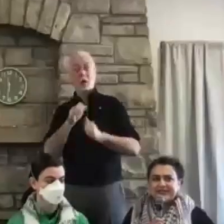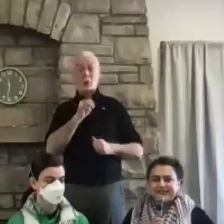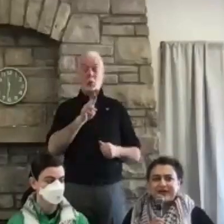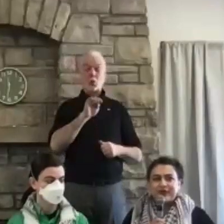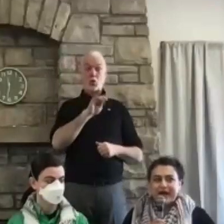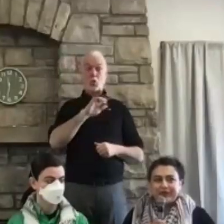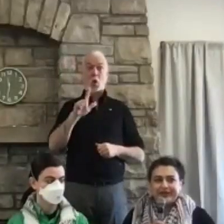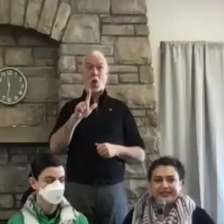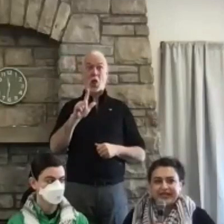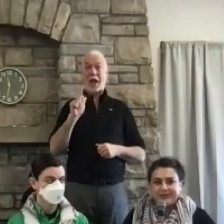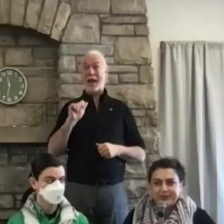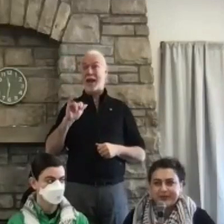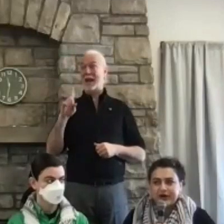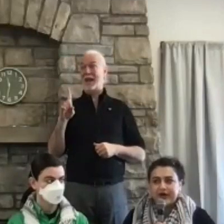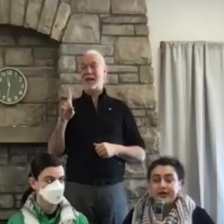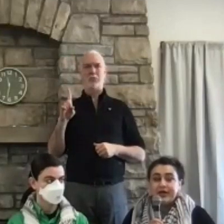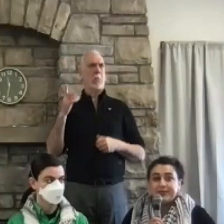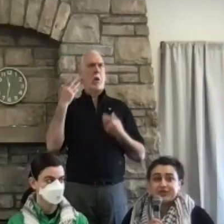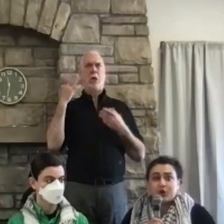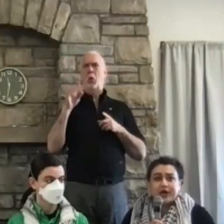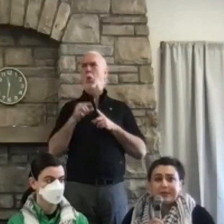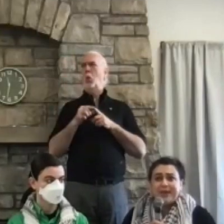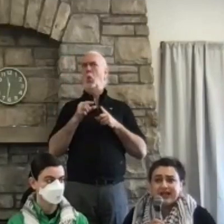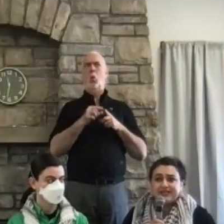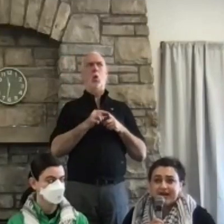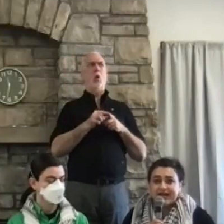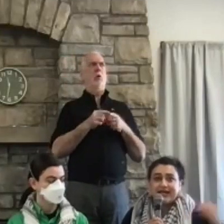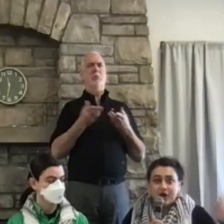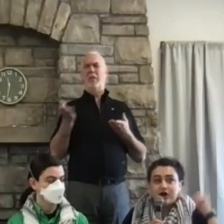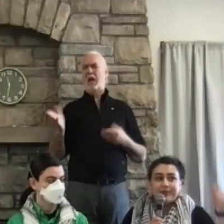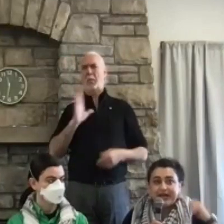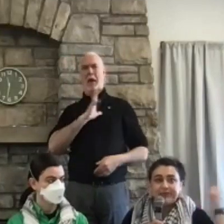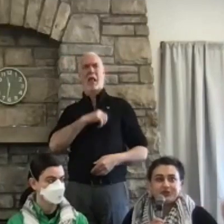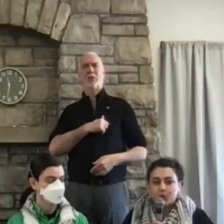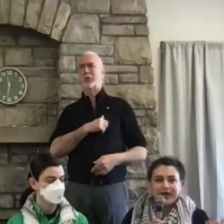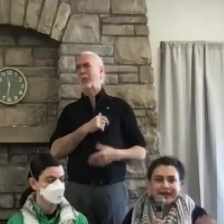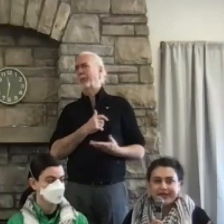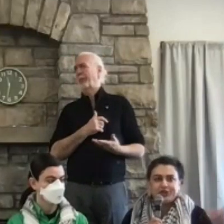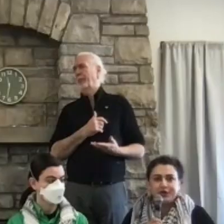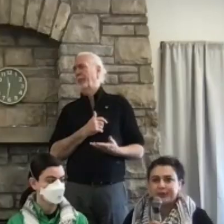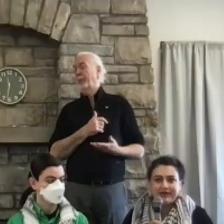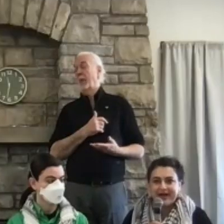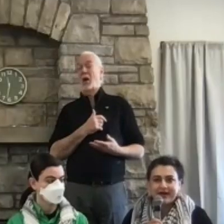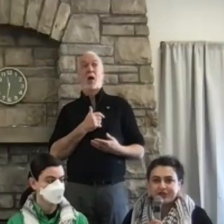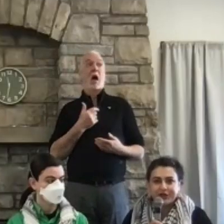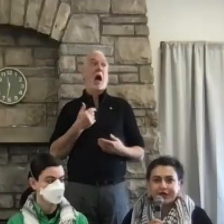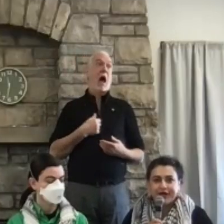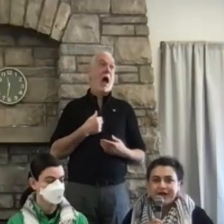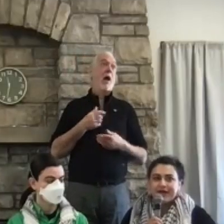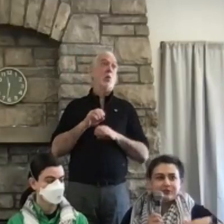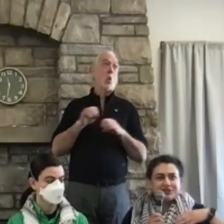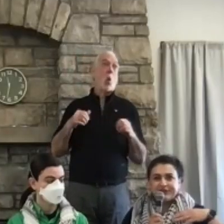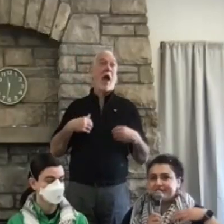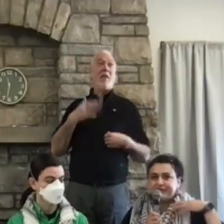not exist in my vocabulary until I came to America, because growing up in Palestine, I could knock on my neighbor's door and get sugar when I ran out of